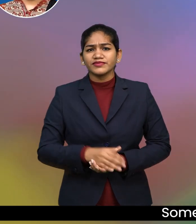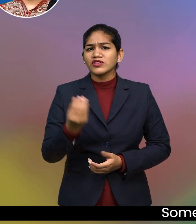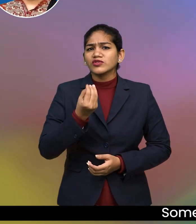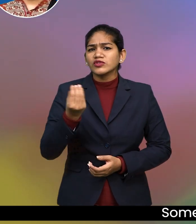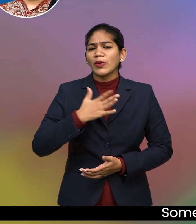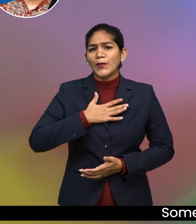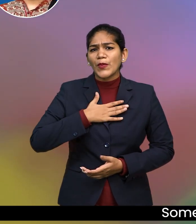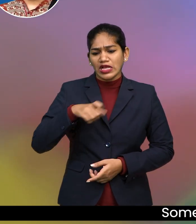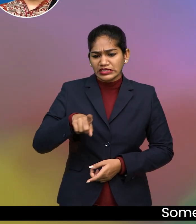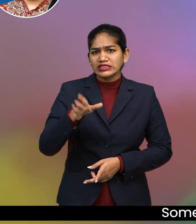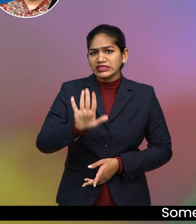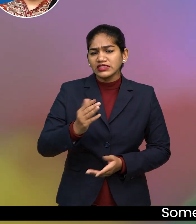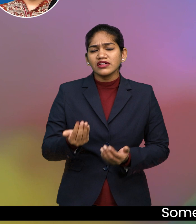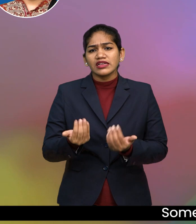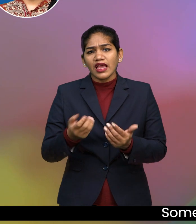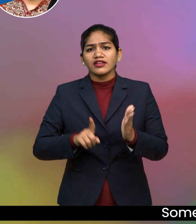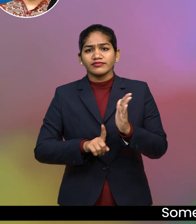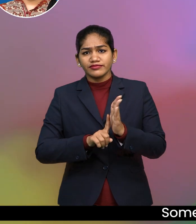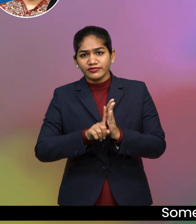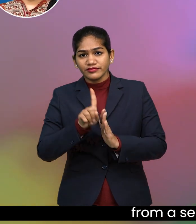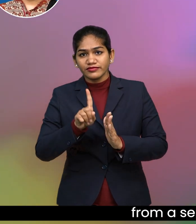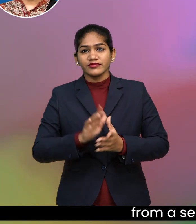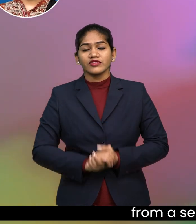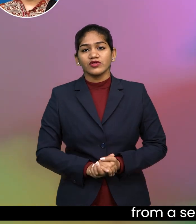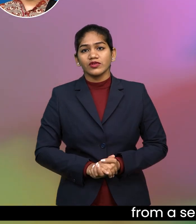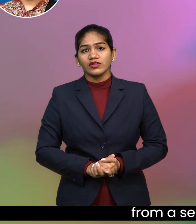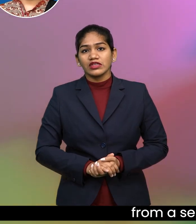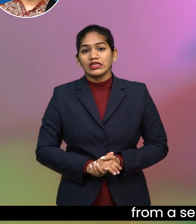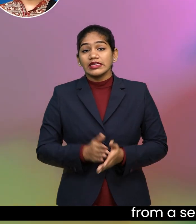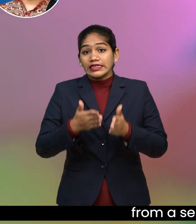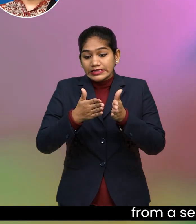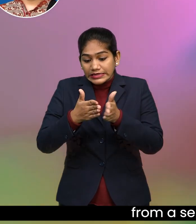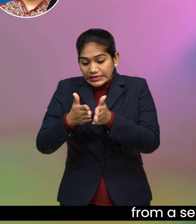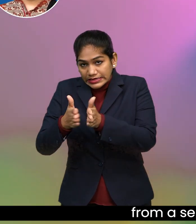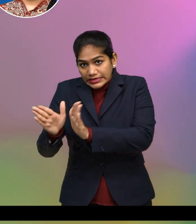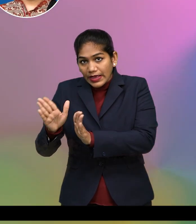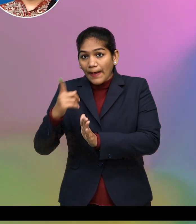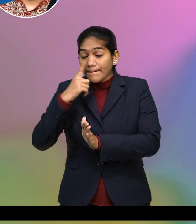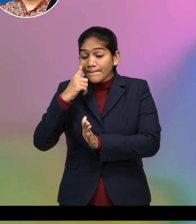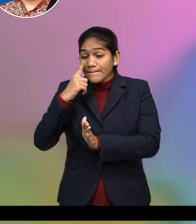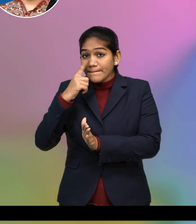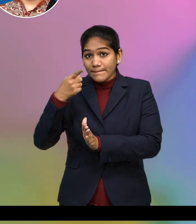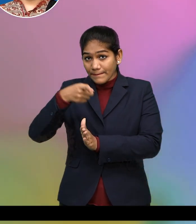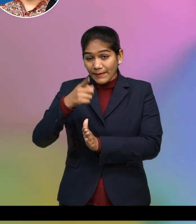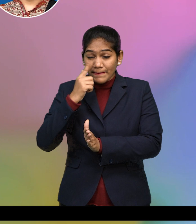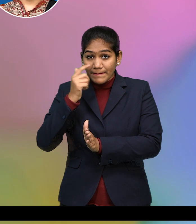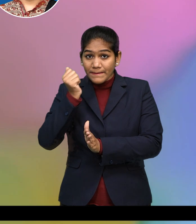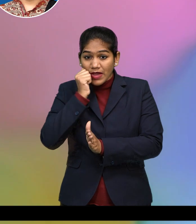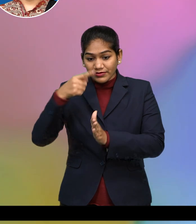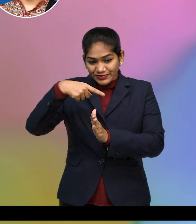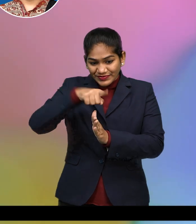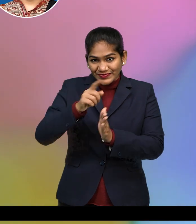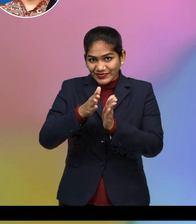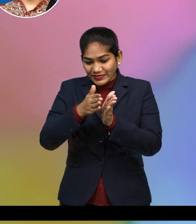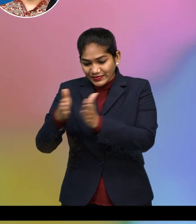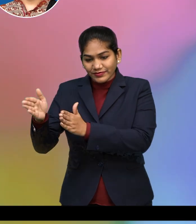Some organisms can grow from a separate piece of the parent organism.